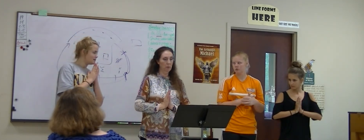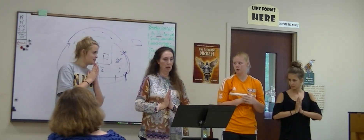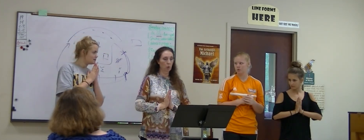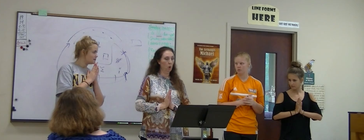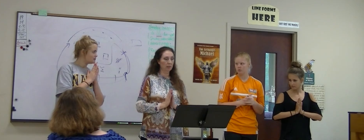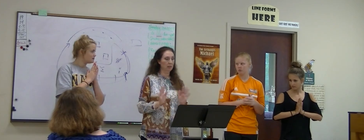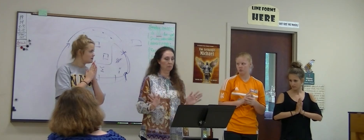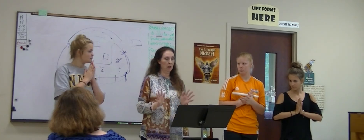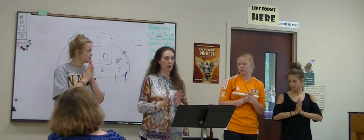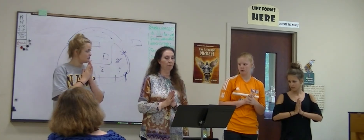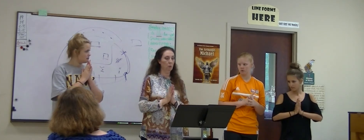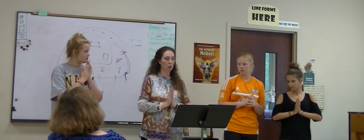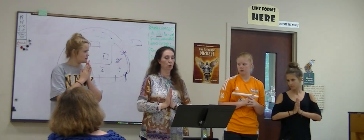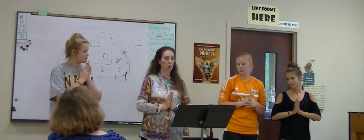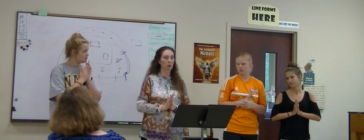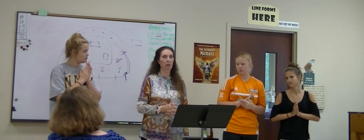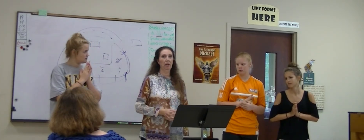matter what's in my life, I want your will to be done.